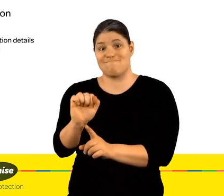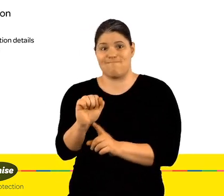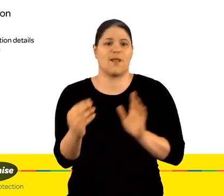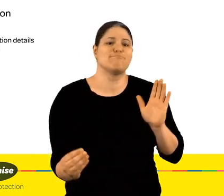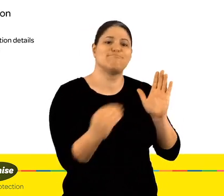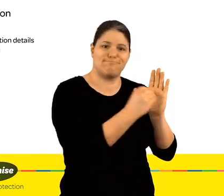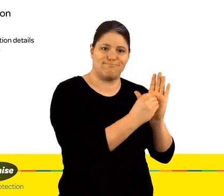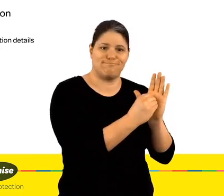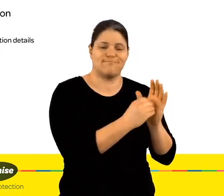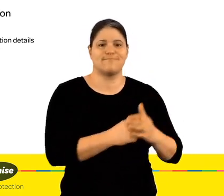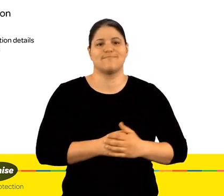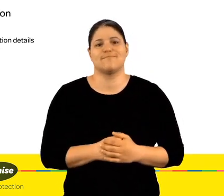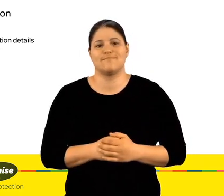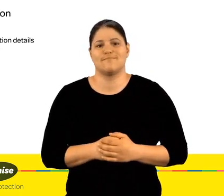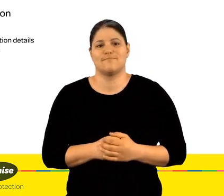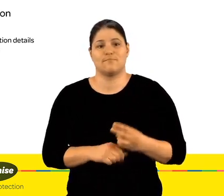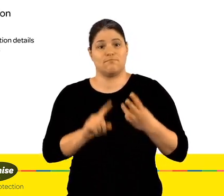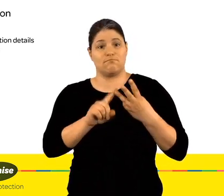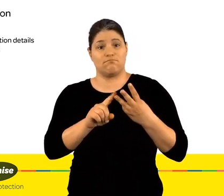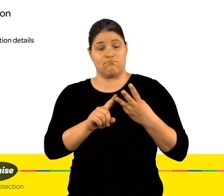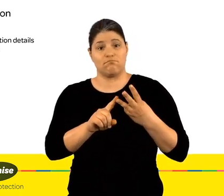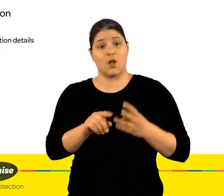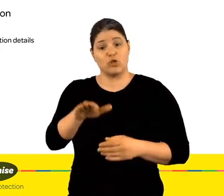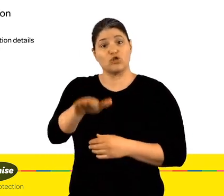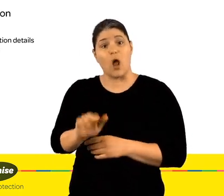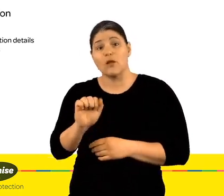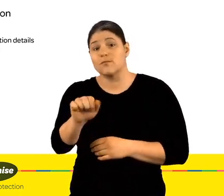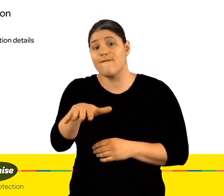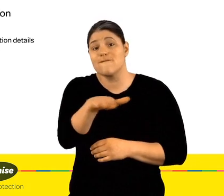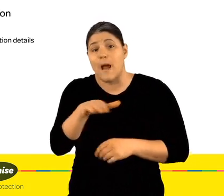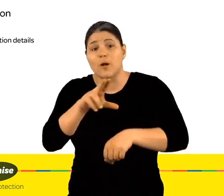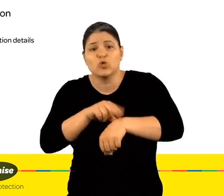Their unique health number, or National Health Index, or NHI.